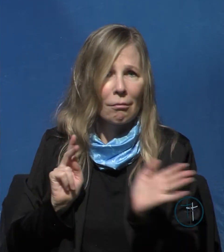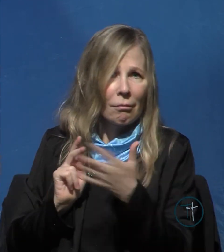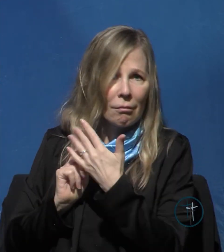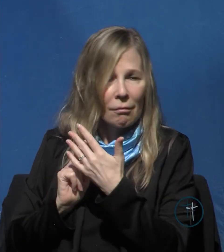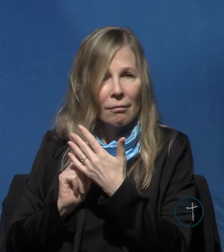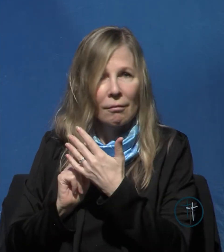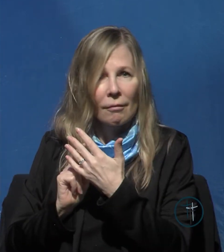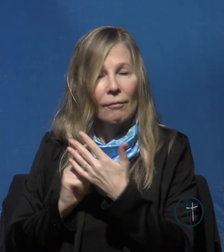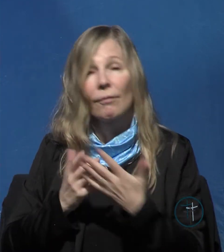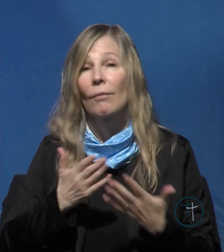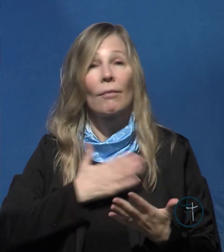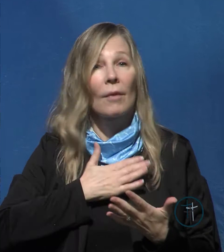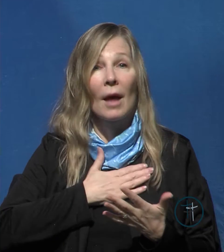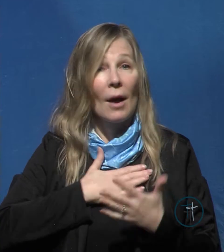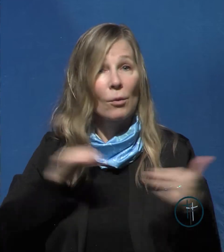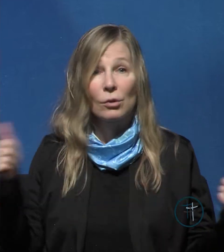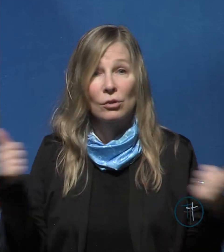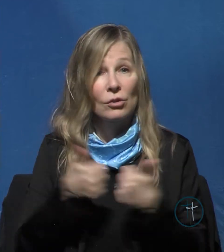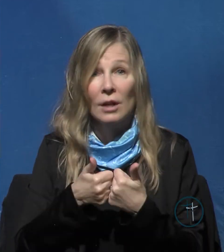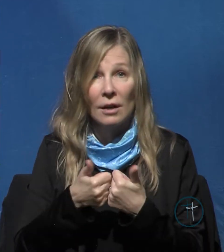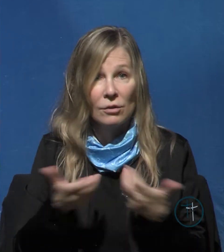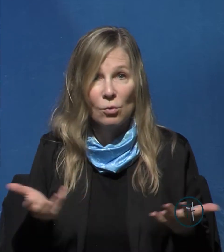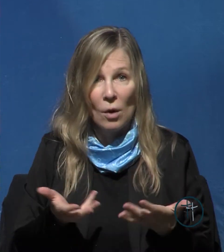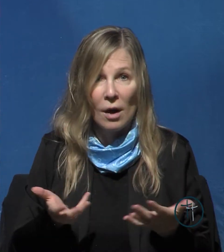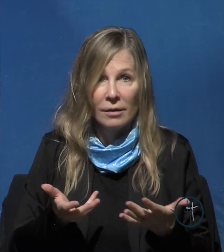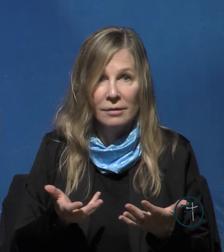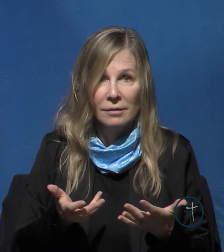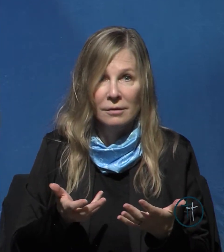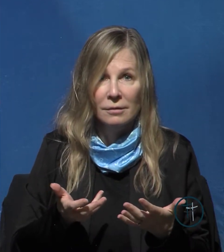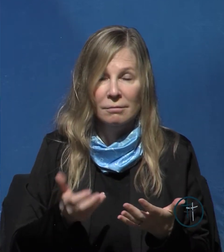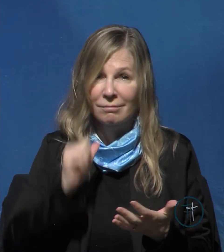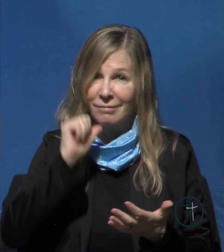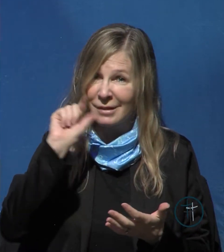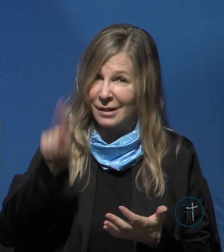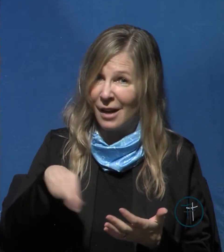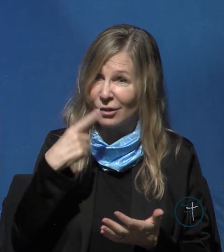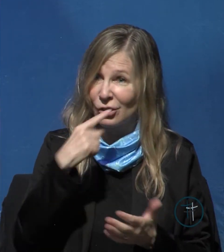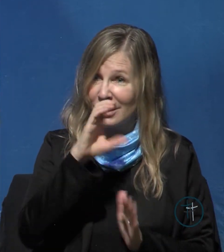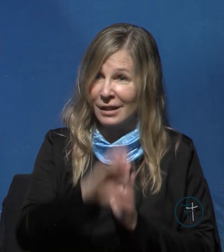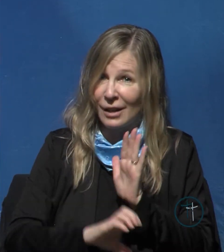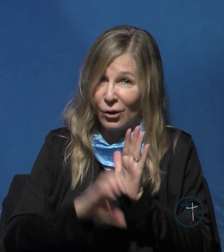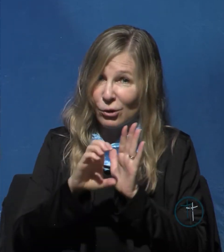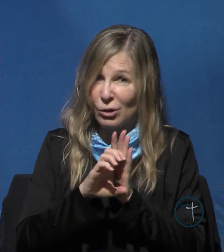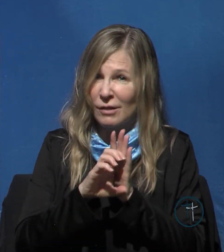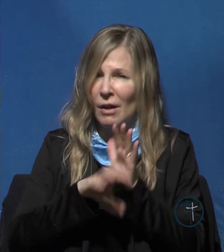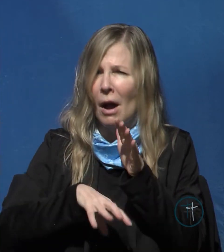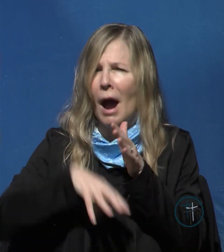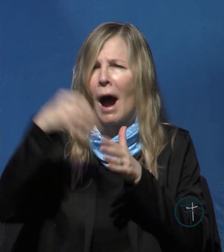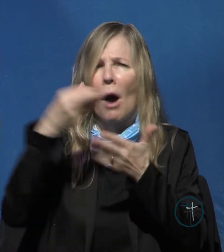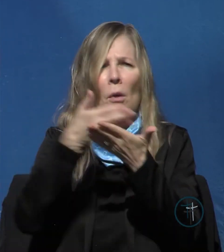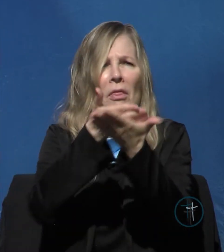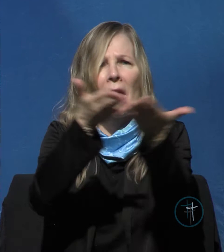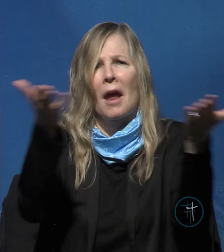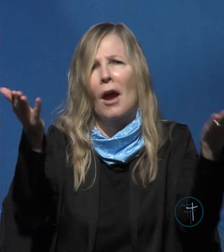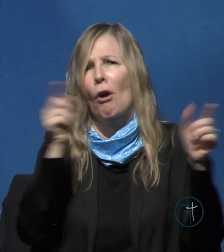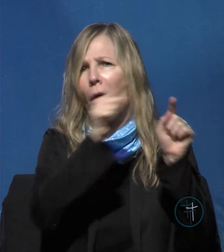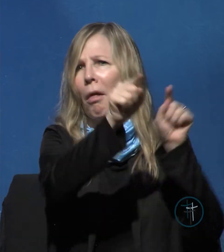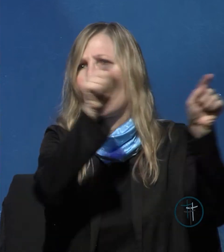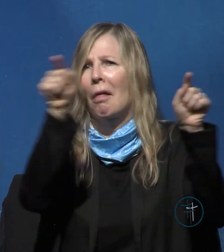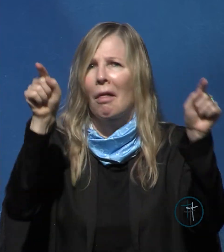Here's the challenge for all of us. That's not just a characteristic of out there in the